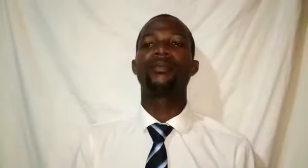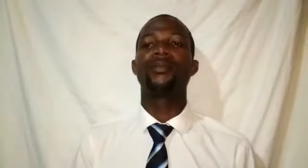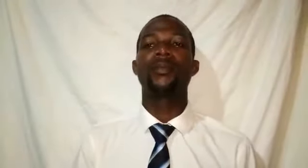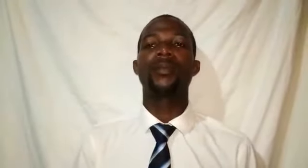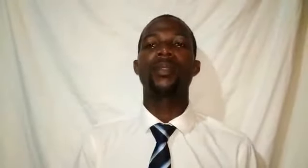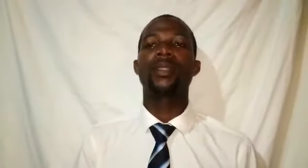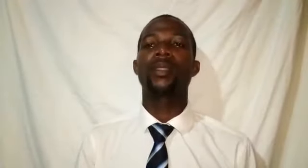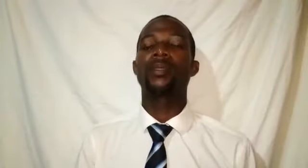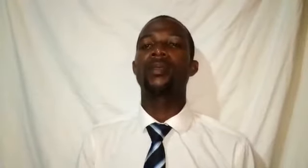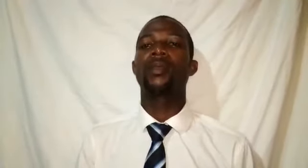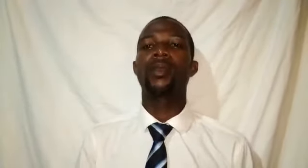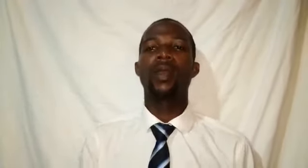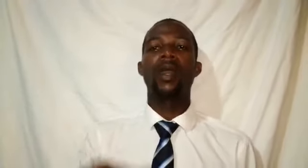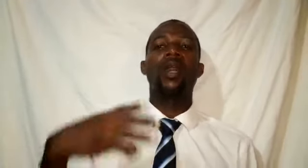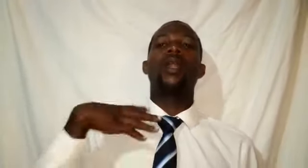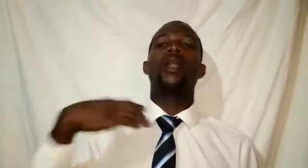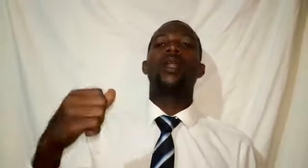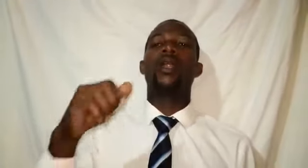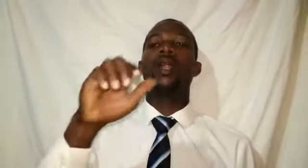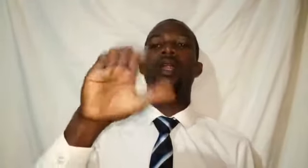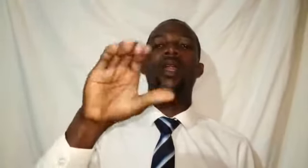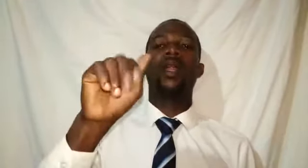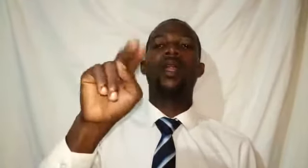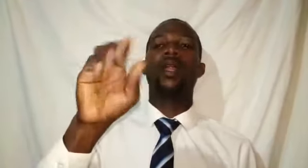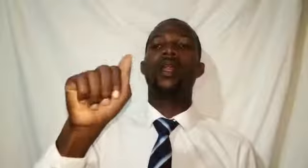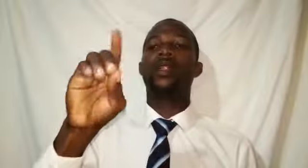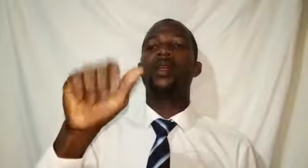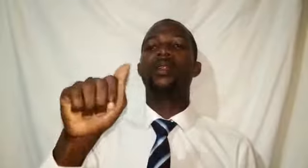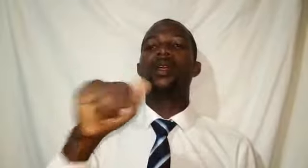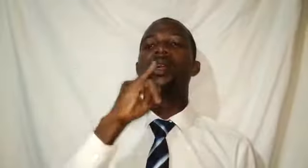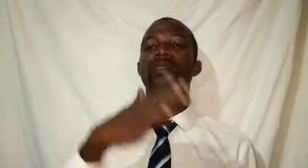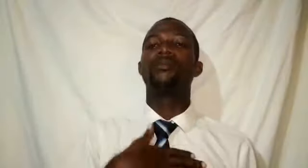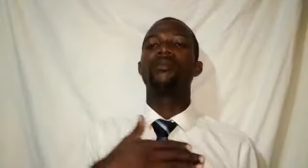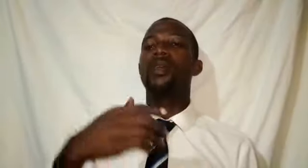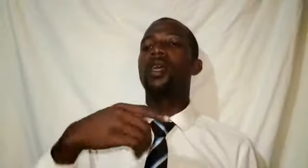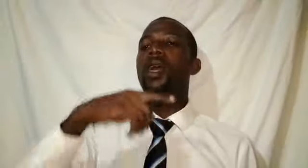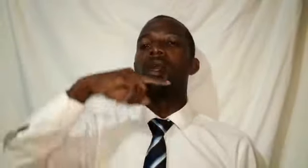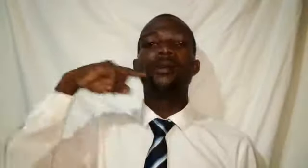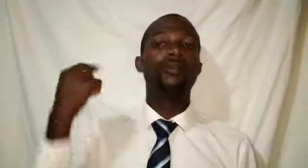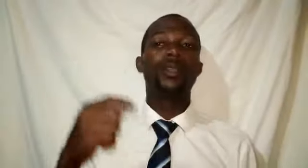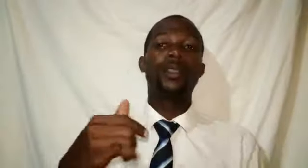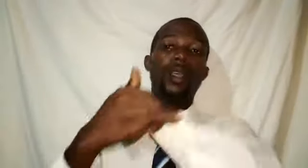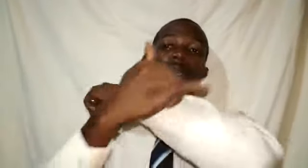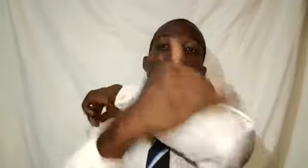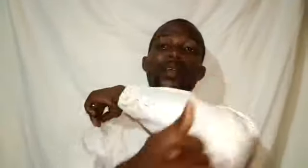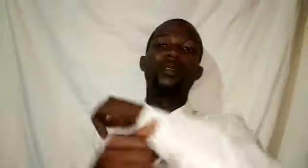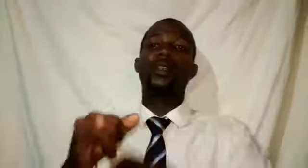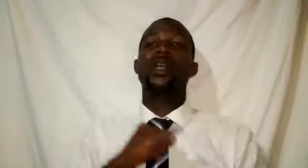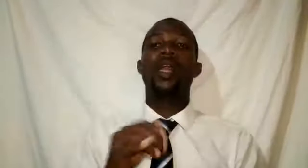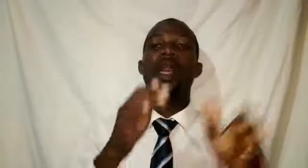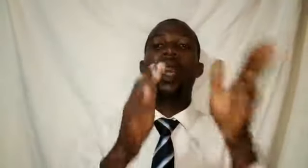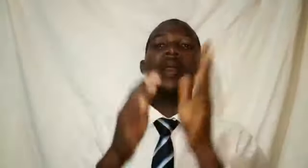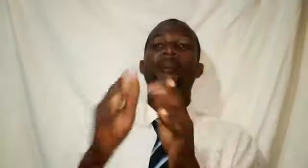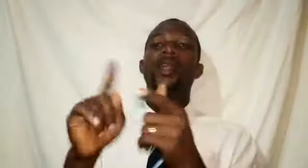Canada is my favorite country. I plan to spend 2 weeks there next